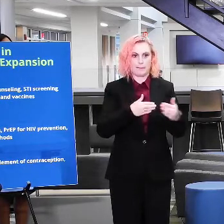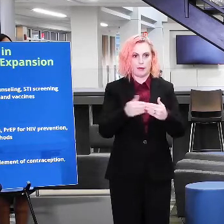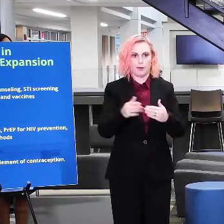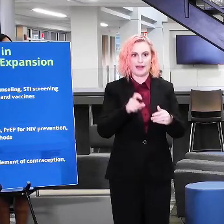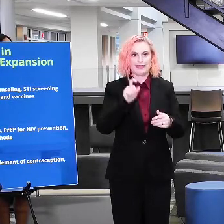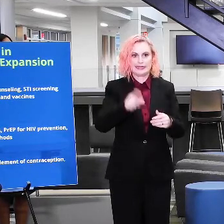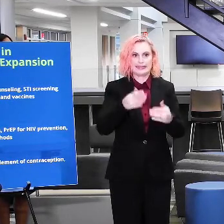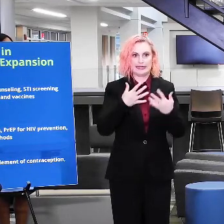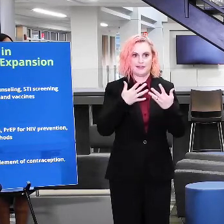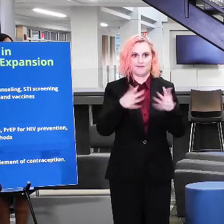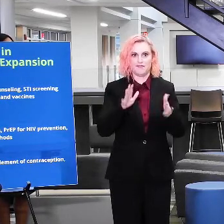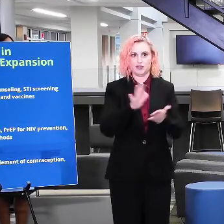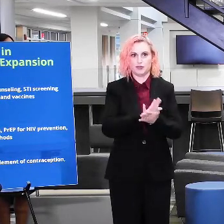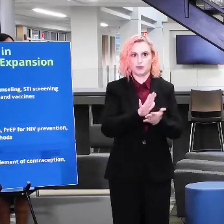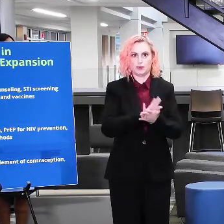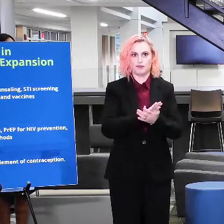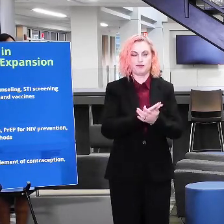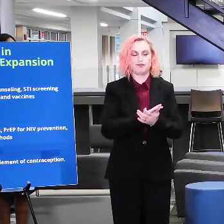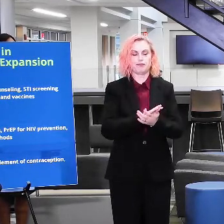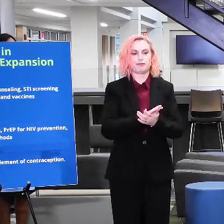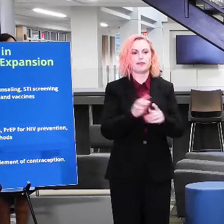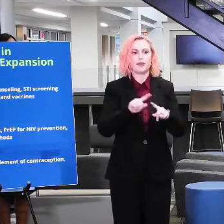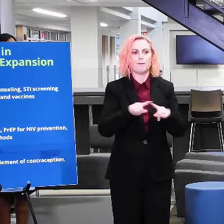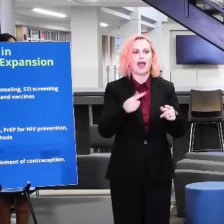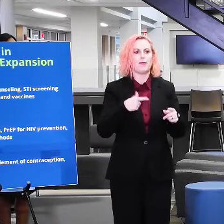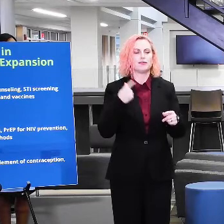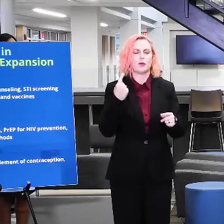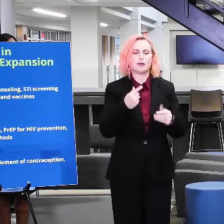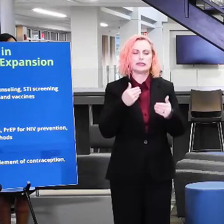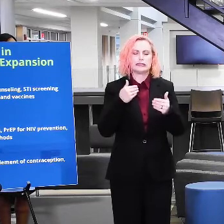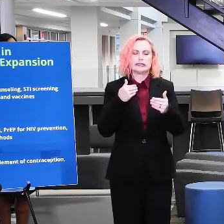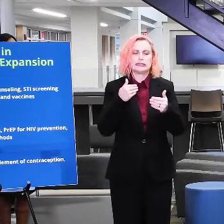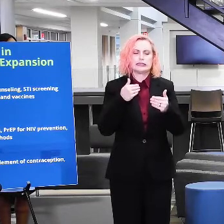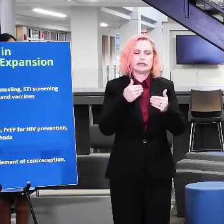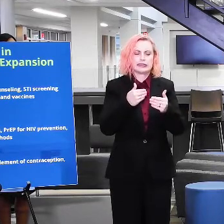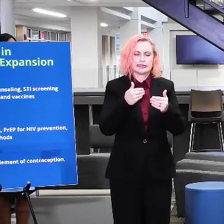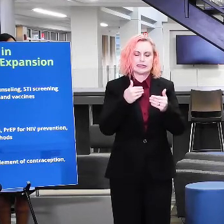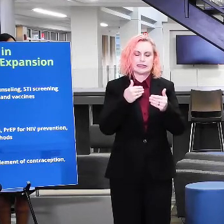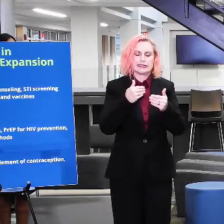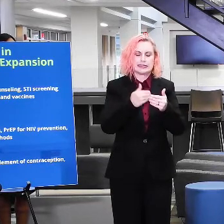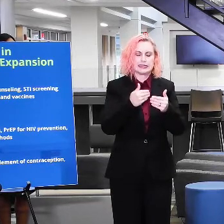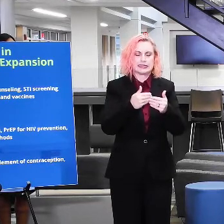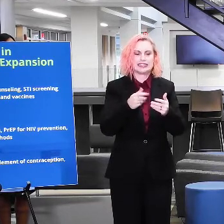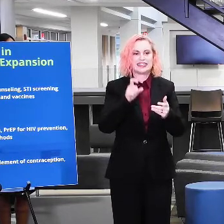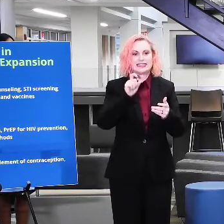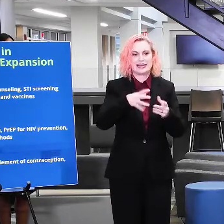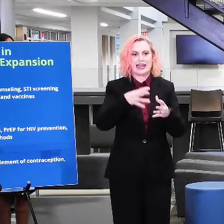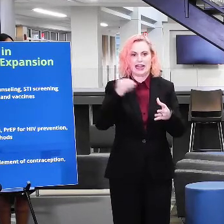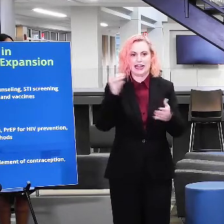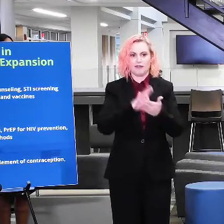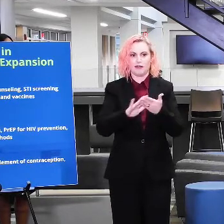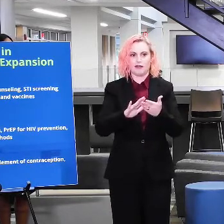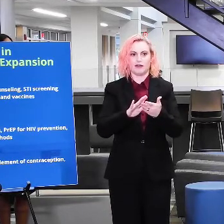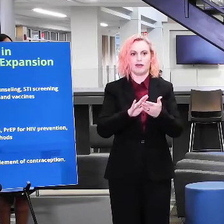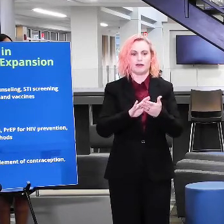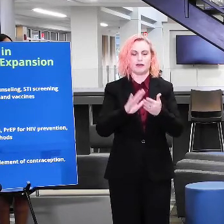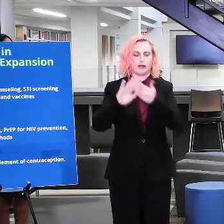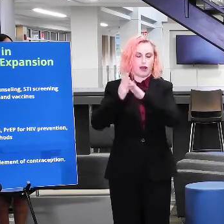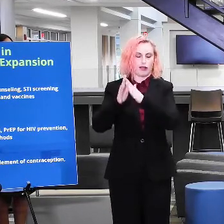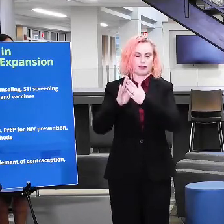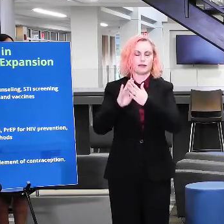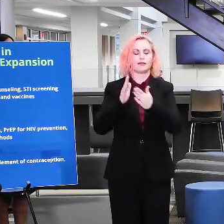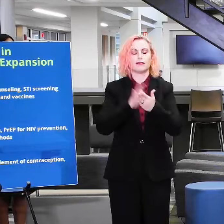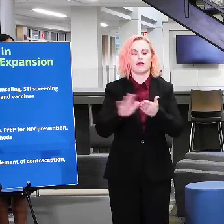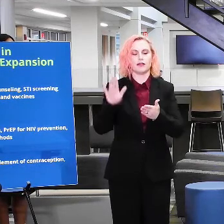I needed to finish school. But I was always just two steps away from having to leave college. Every day when I